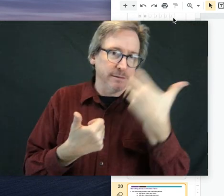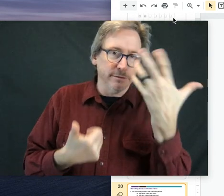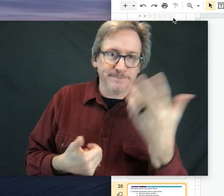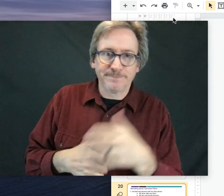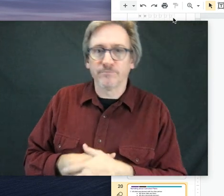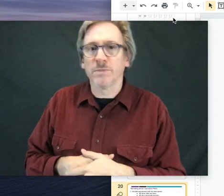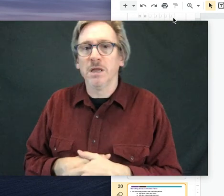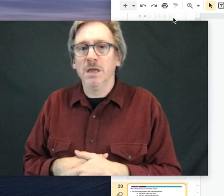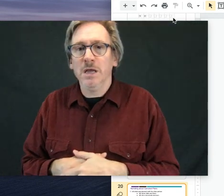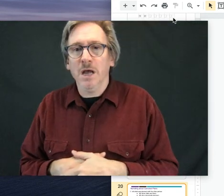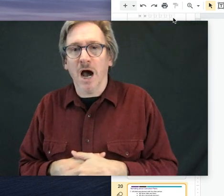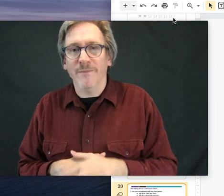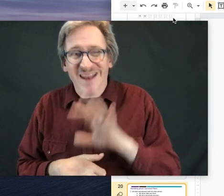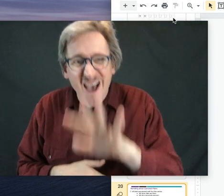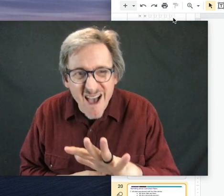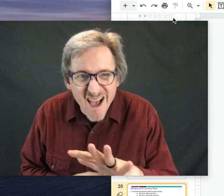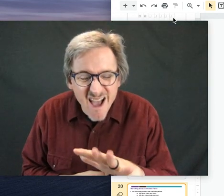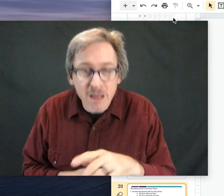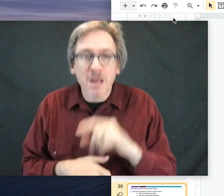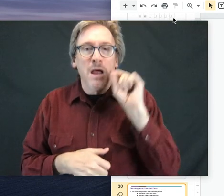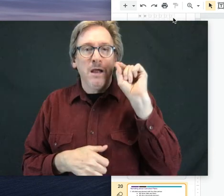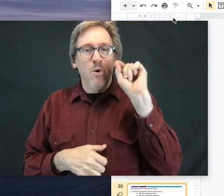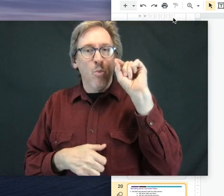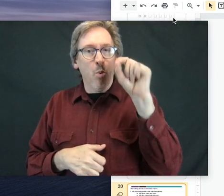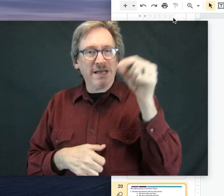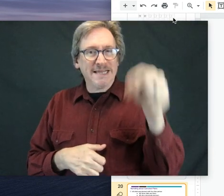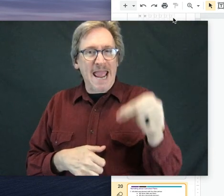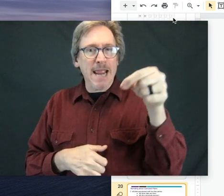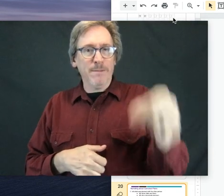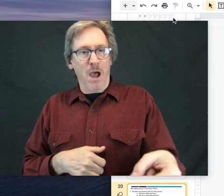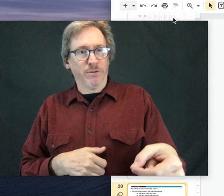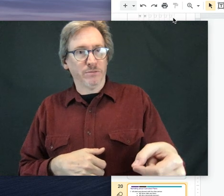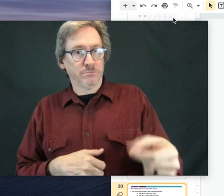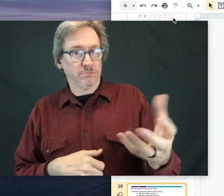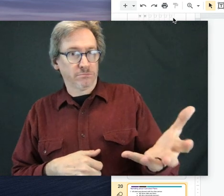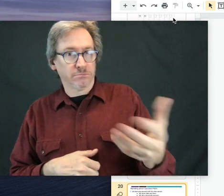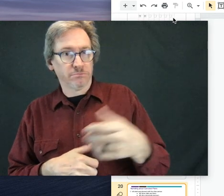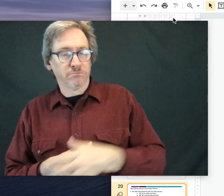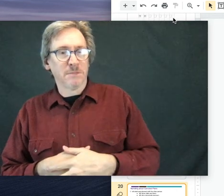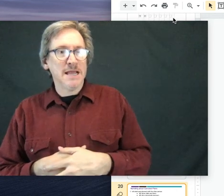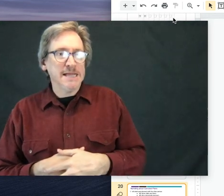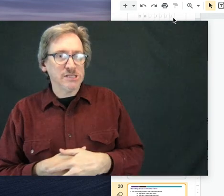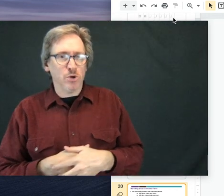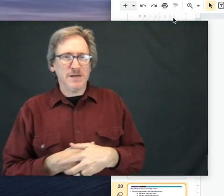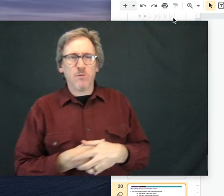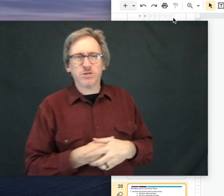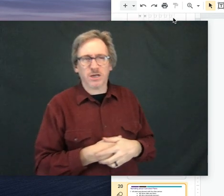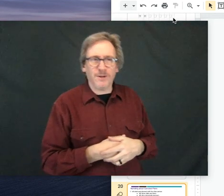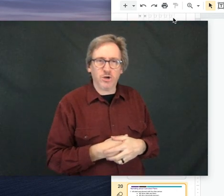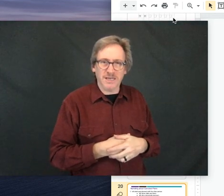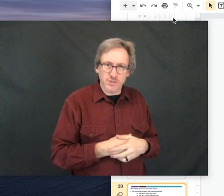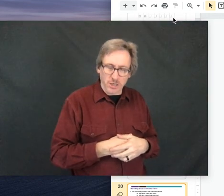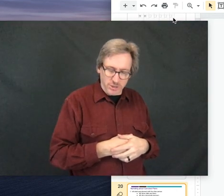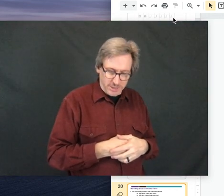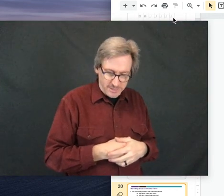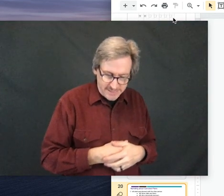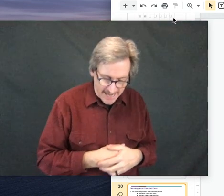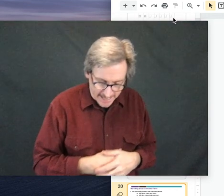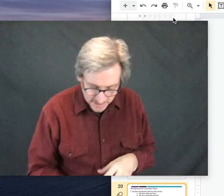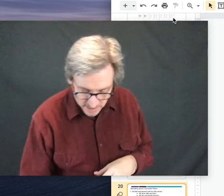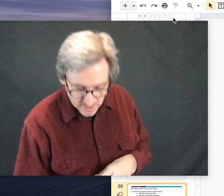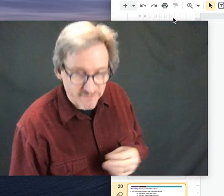games. Then, what came up? So now we're talking about